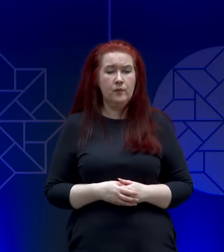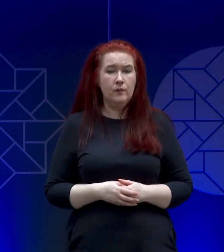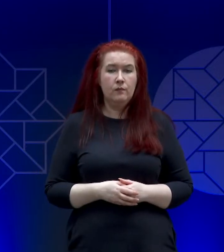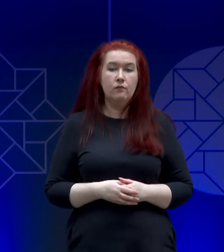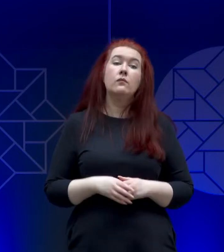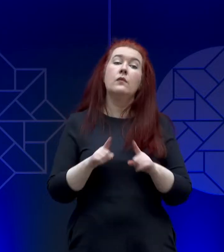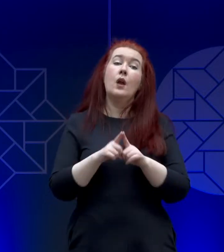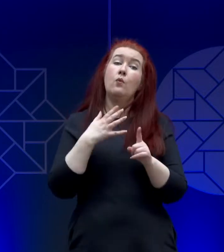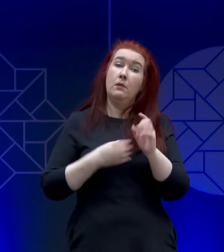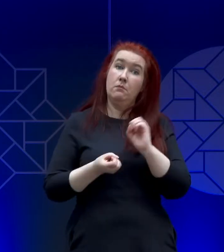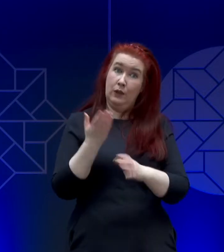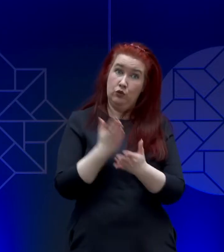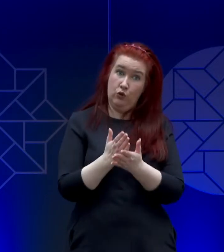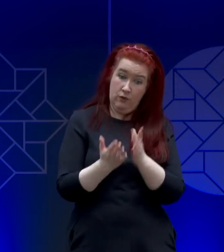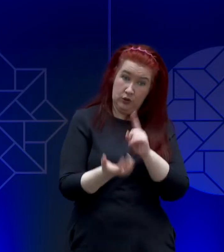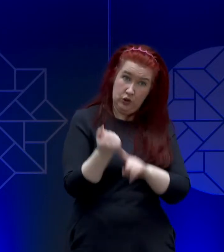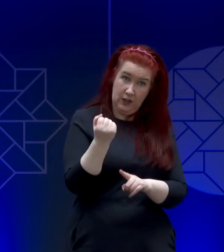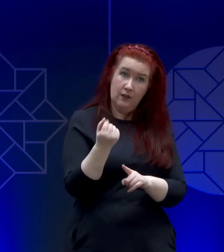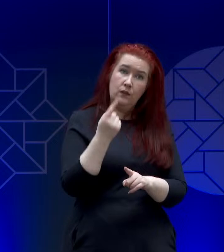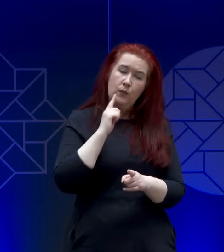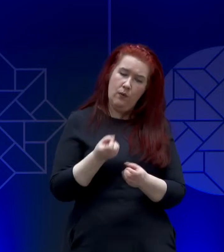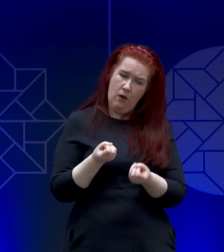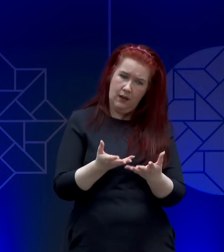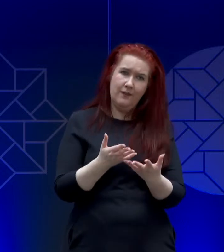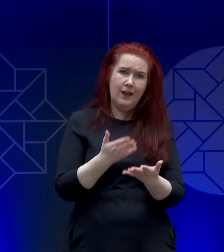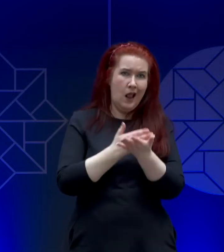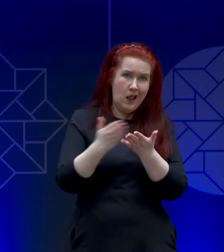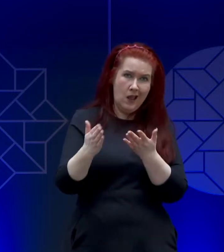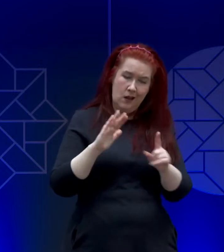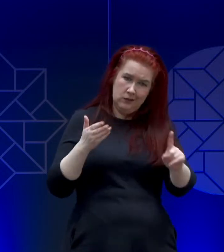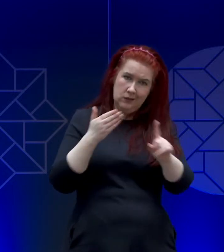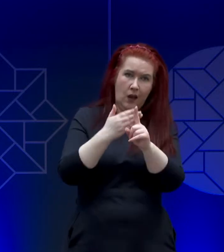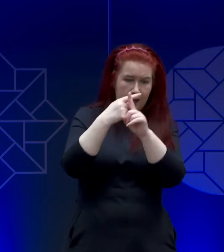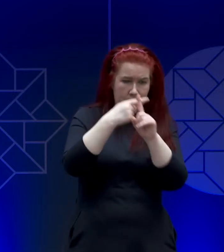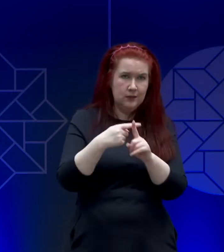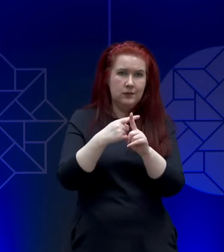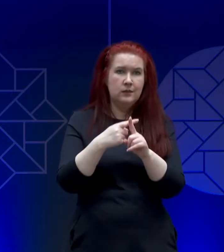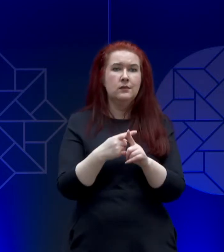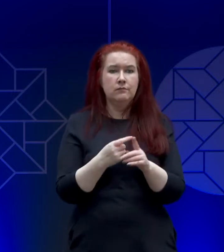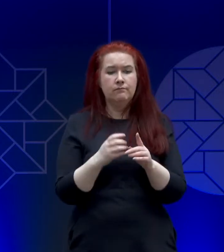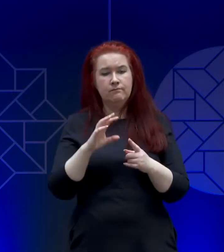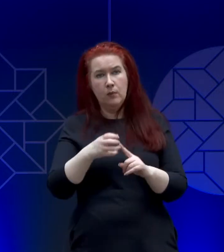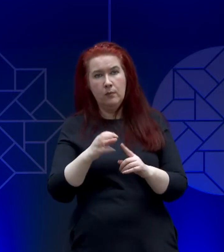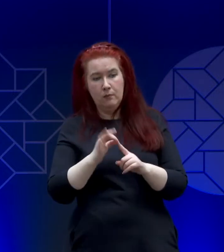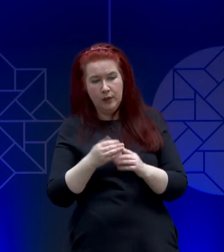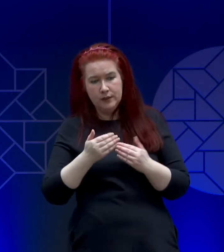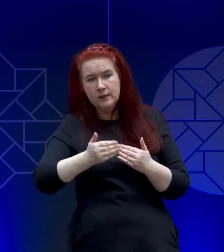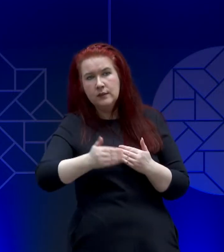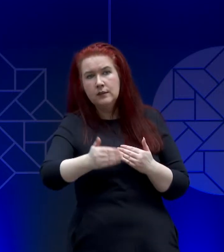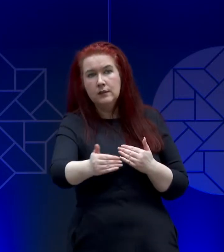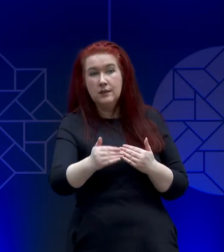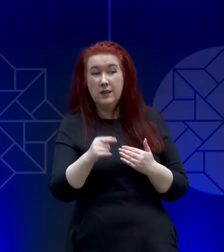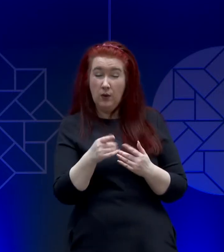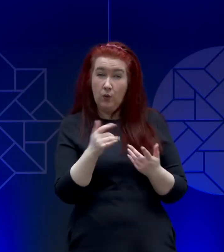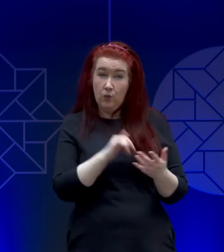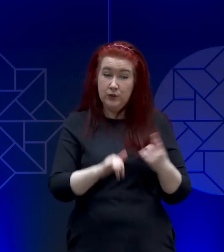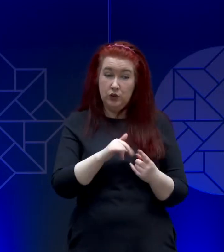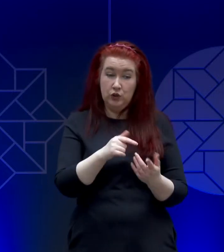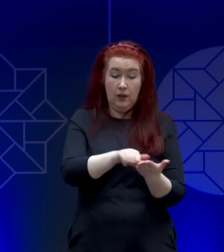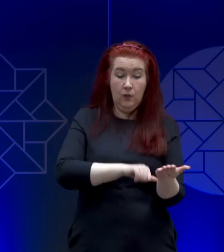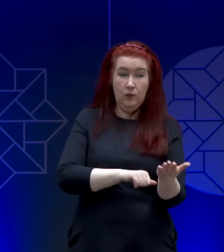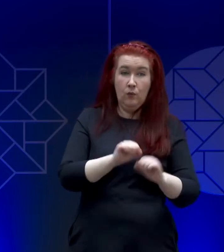do, we will put in place clear milestones and targets for those specialities that add the most to our waiting